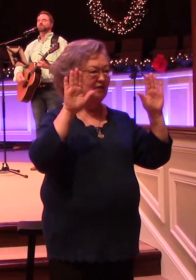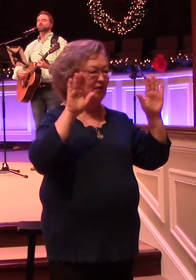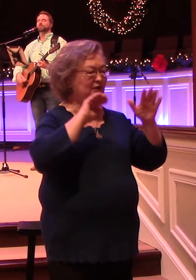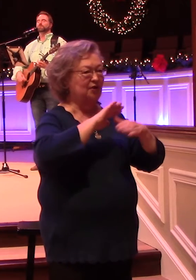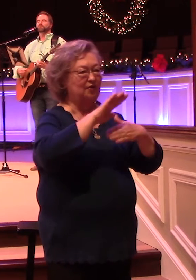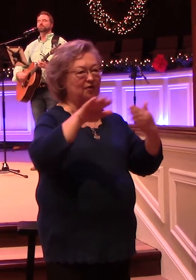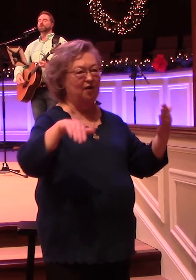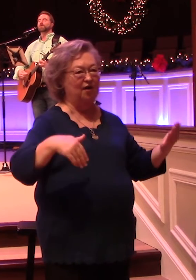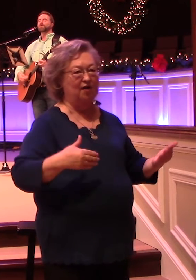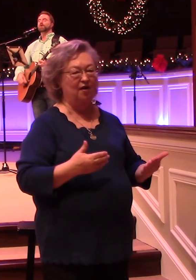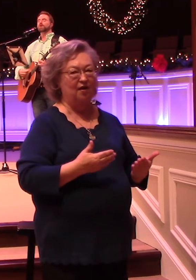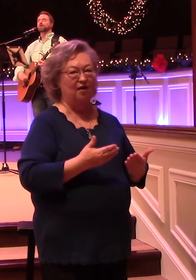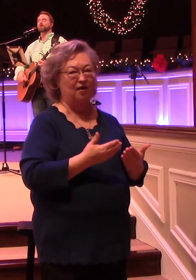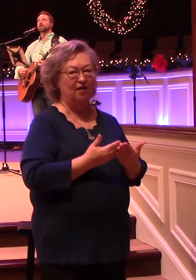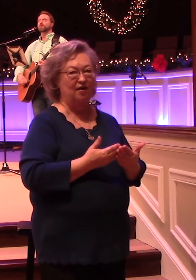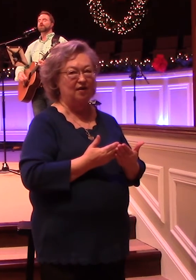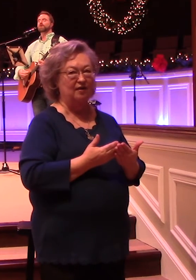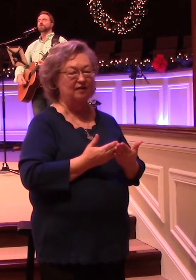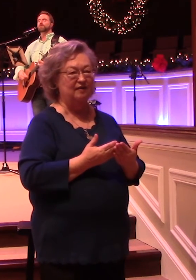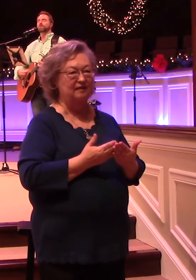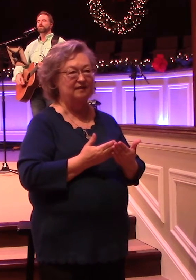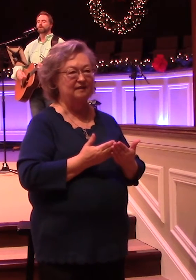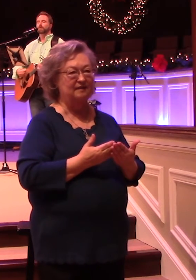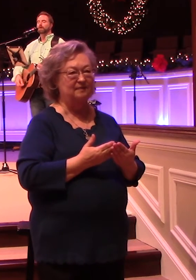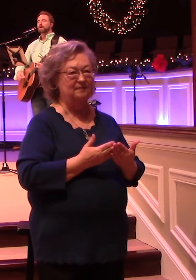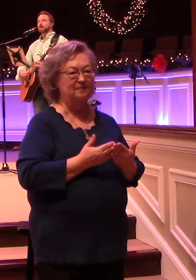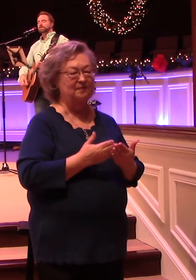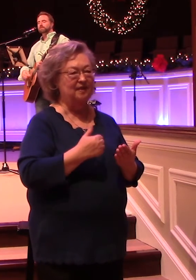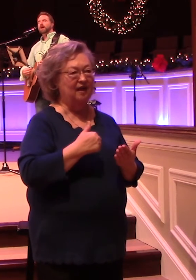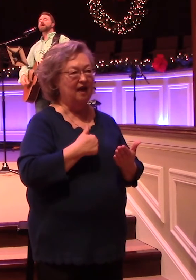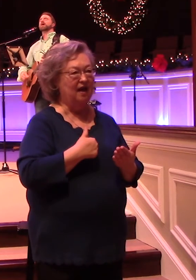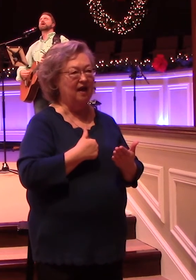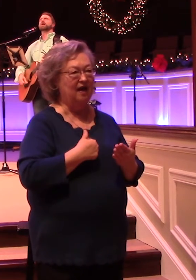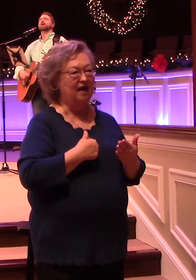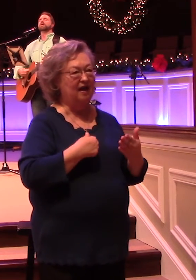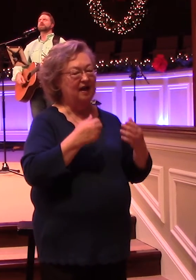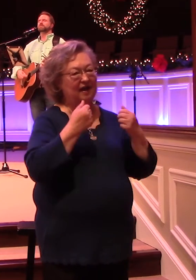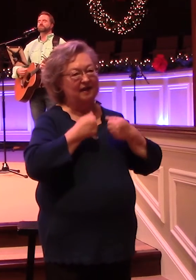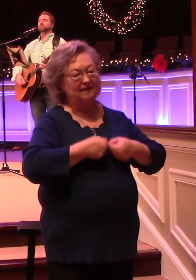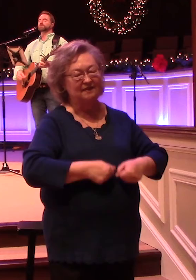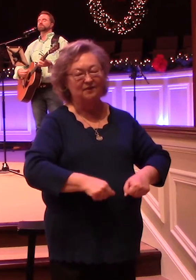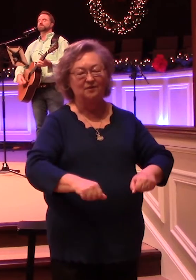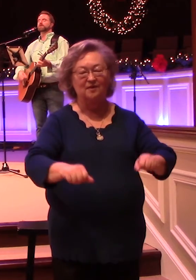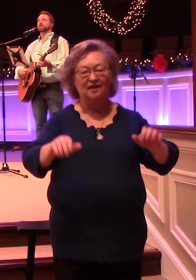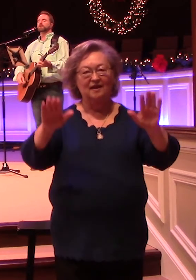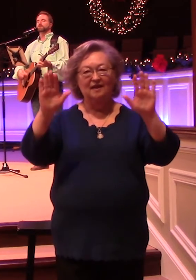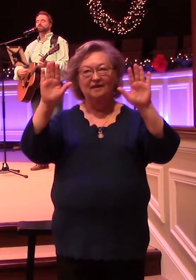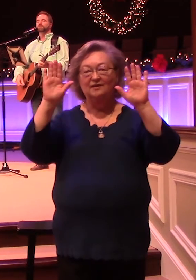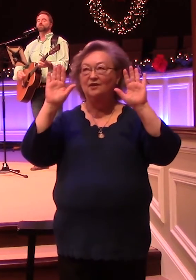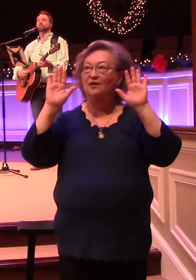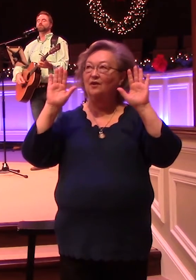surrender all, and I surrender.